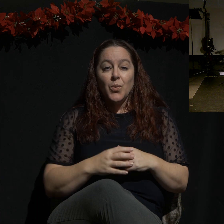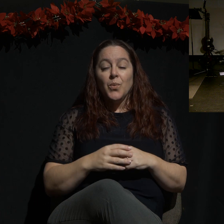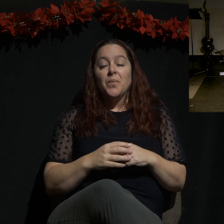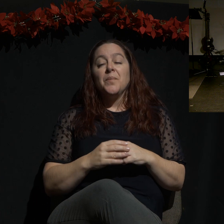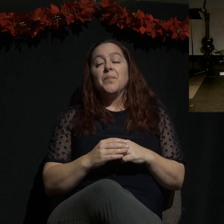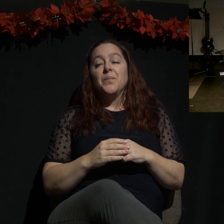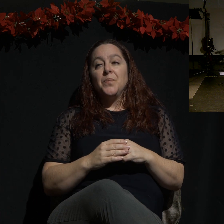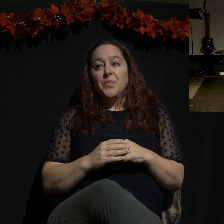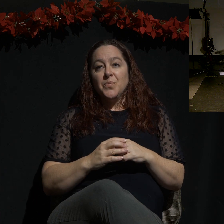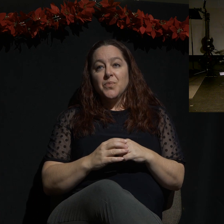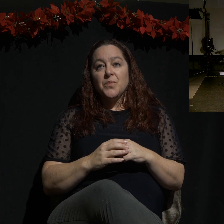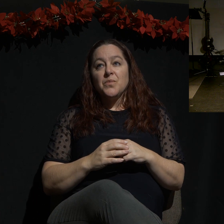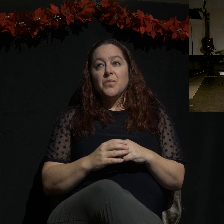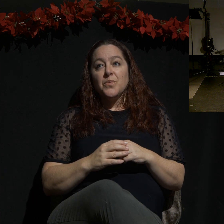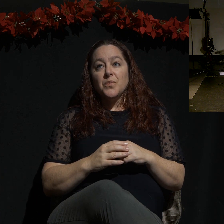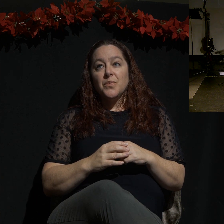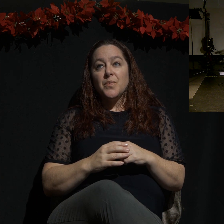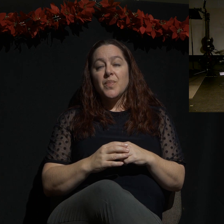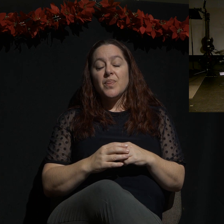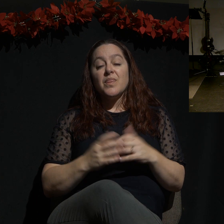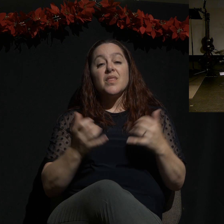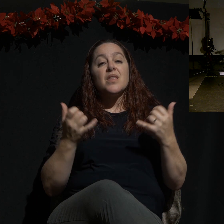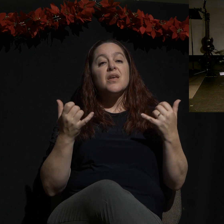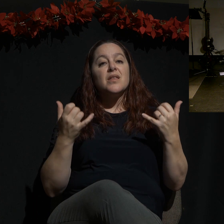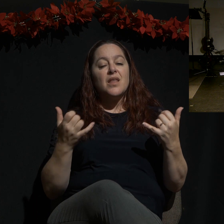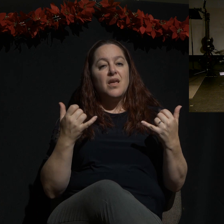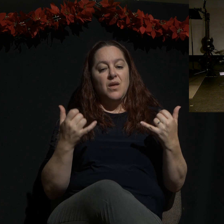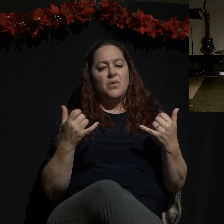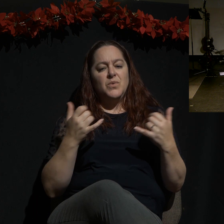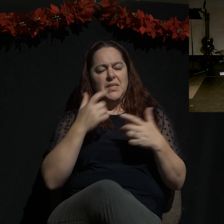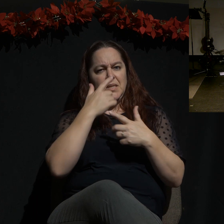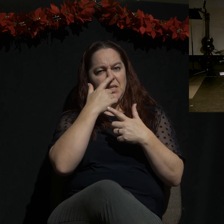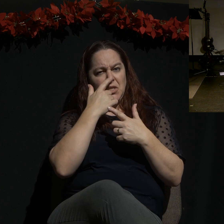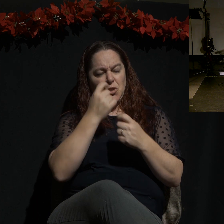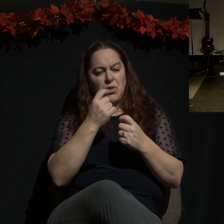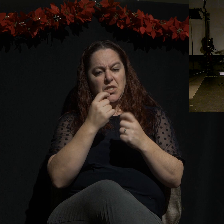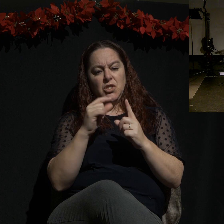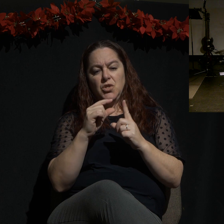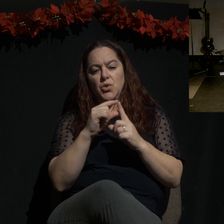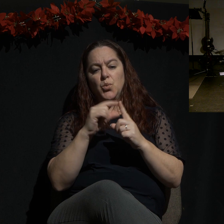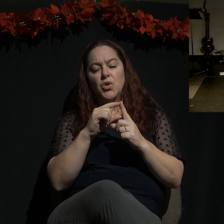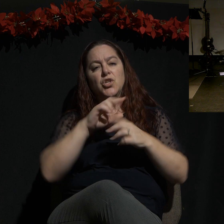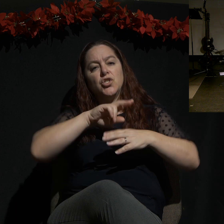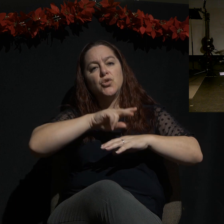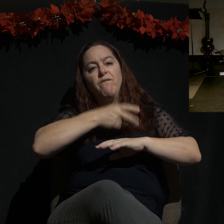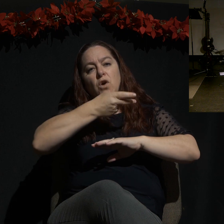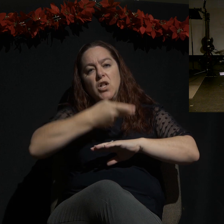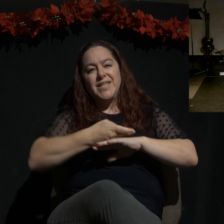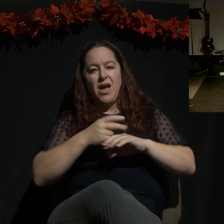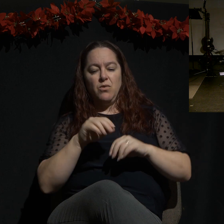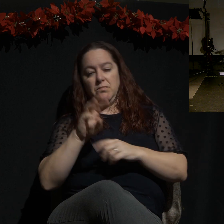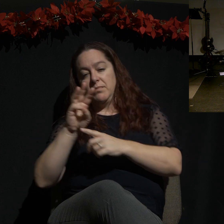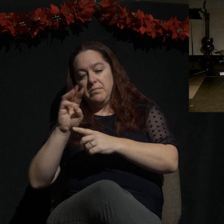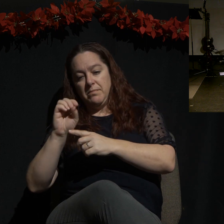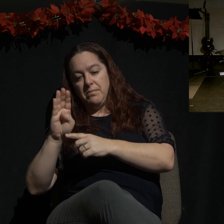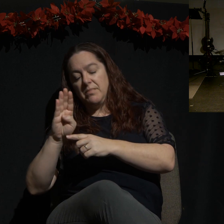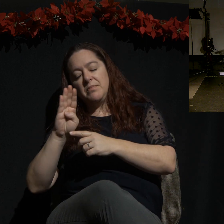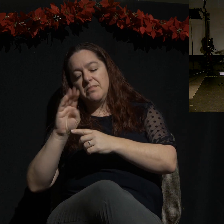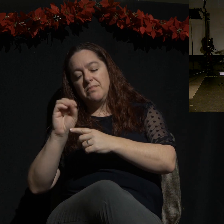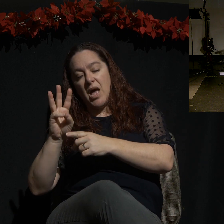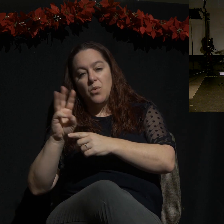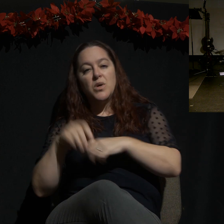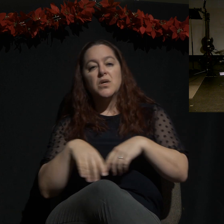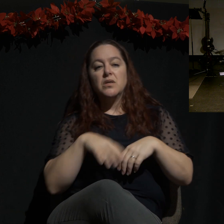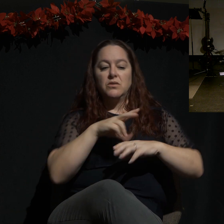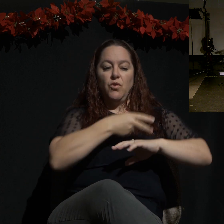Now, here's what's so interesting about this word, to fall down. Because it has two meanings. And